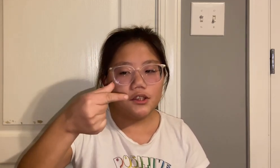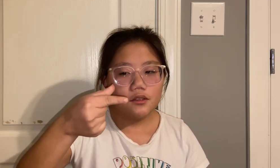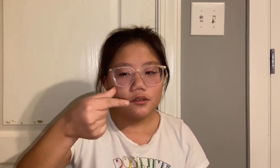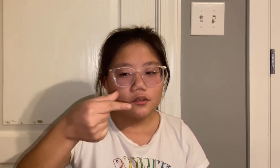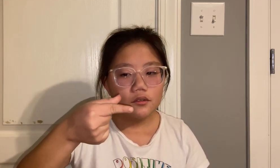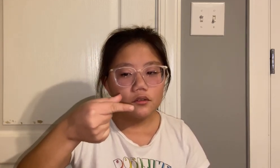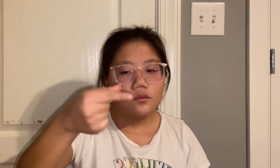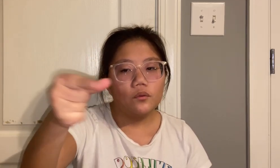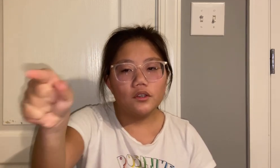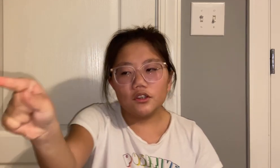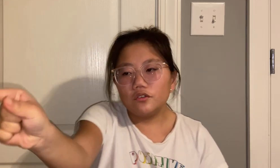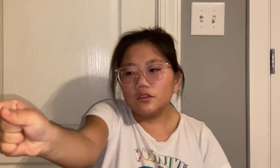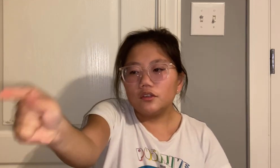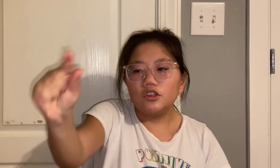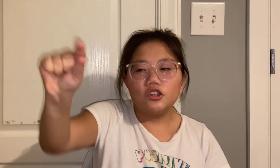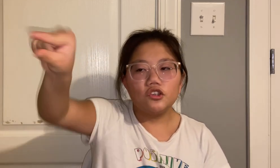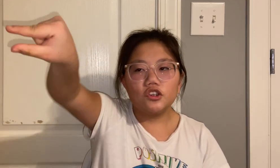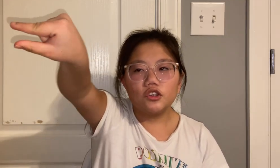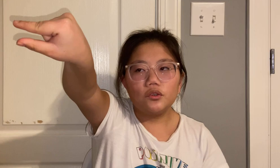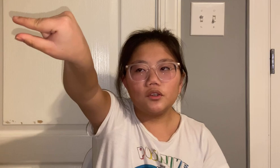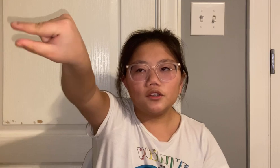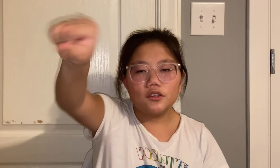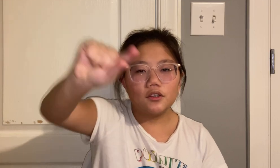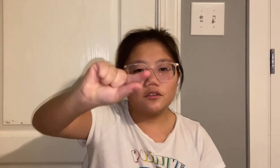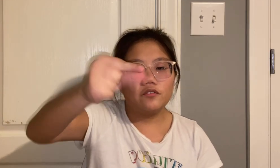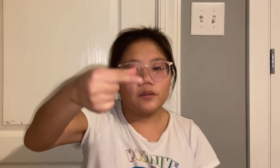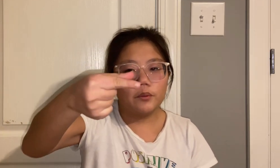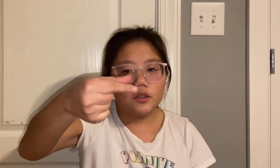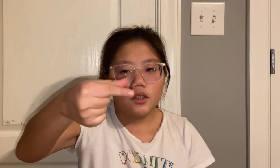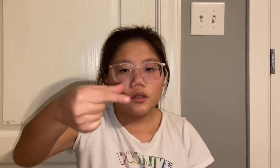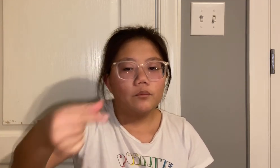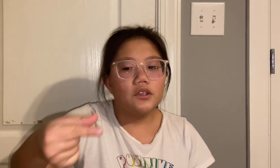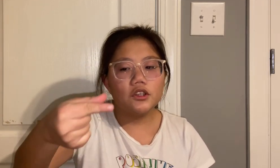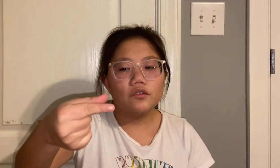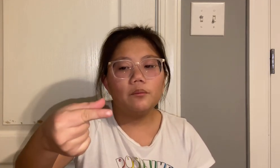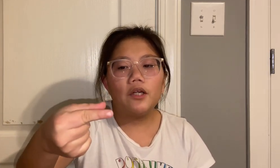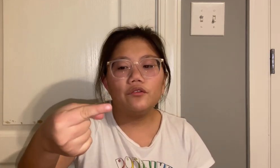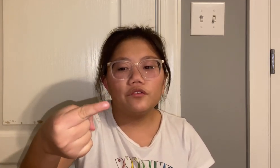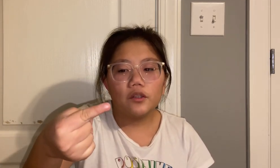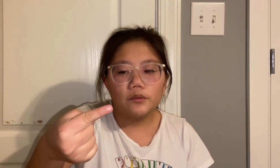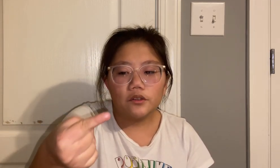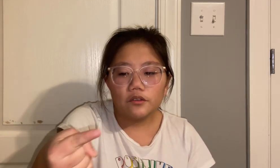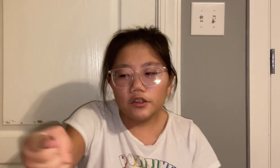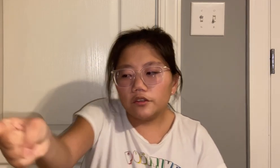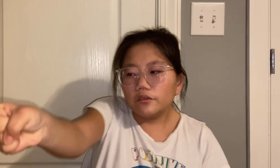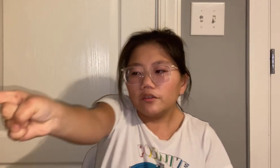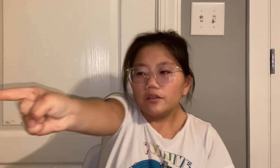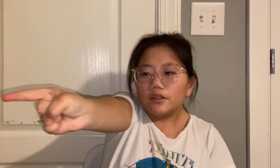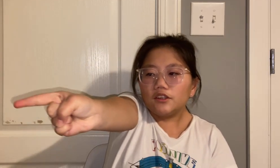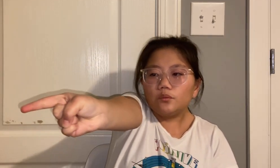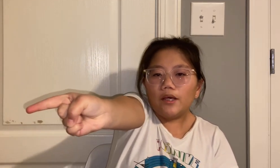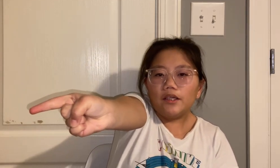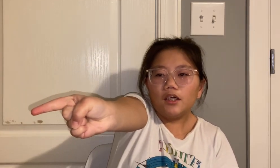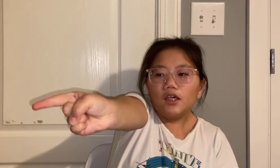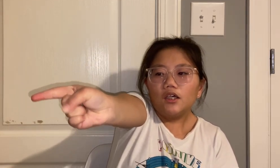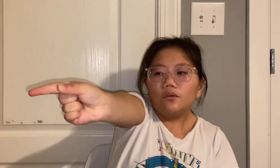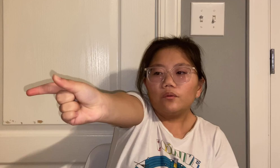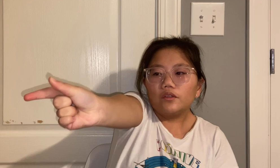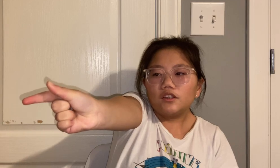it doesn't you're just going to do this and then flip it it doesn't really matter either this way or this